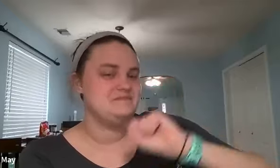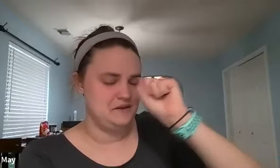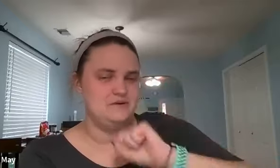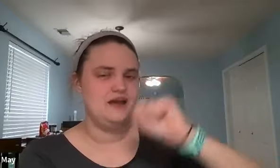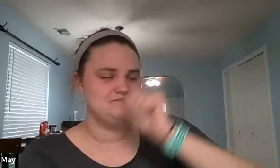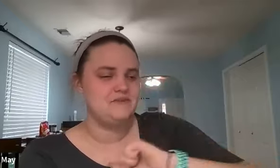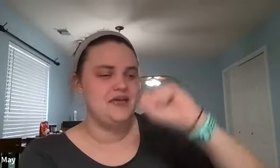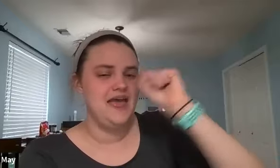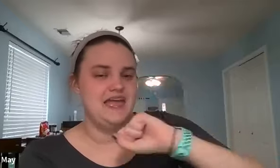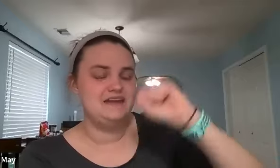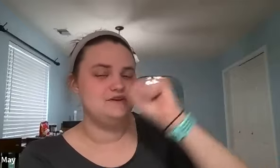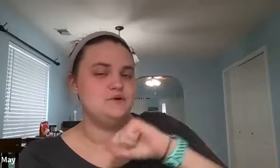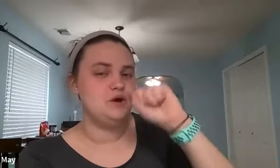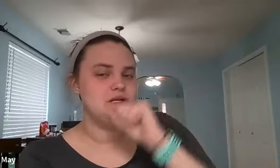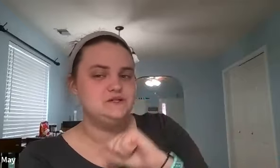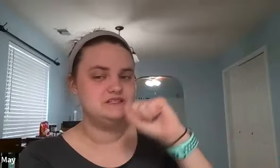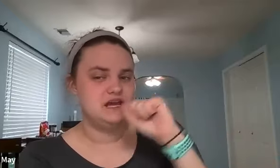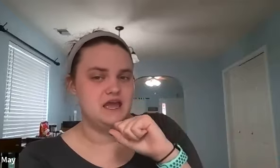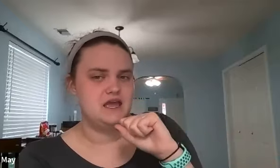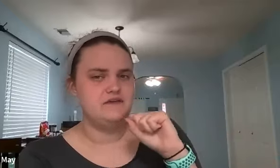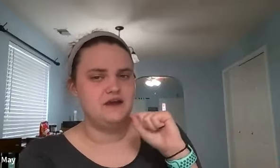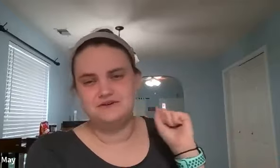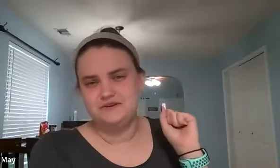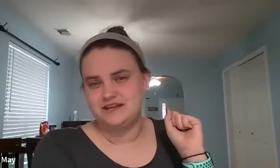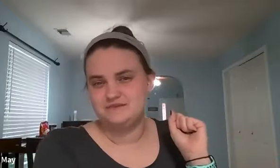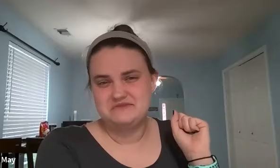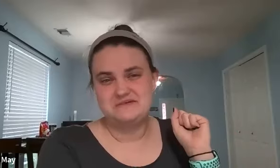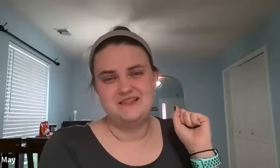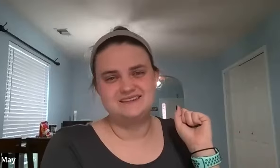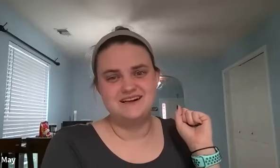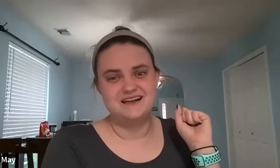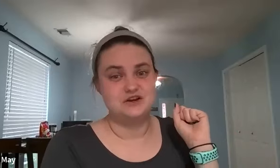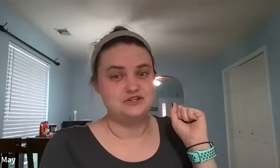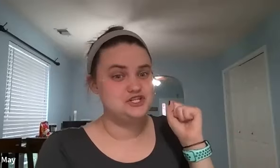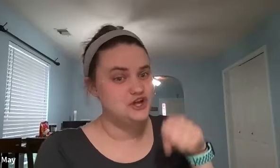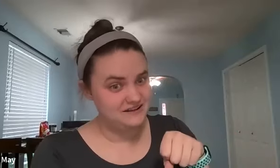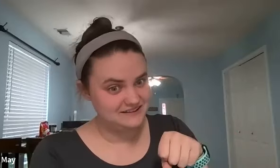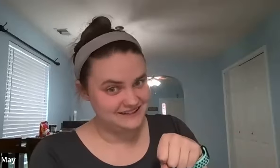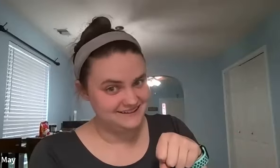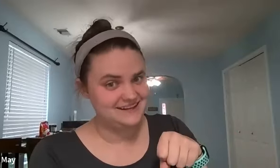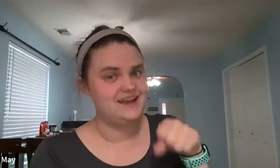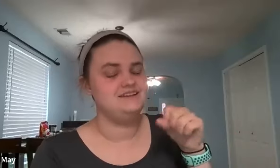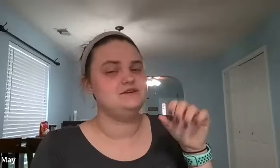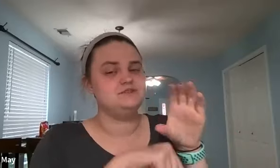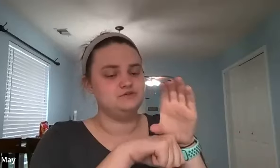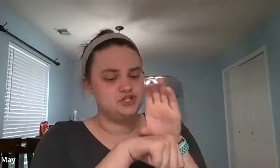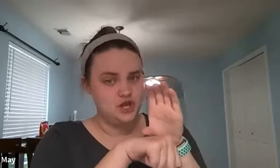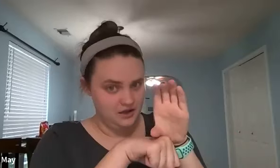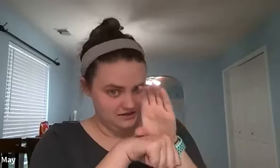Oh yeah. And if you were going to say, I don't know if you guys remember from last class, our chocolate ice cream. So